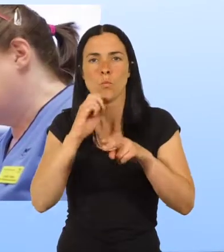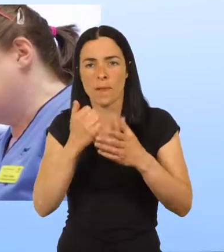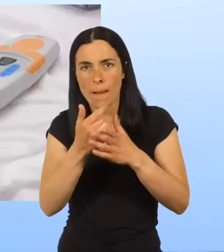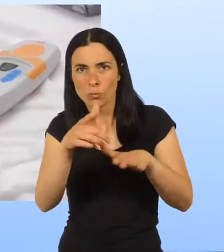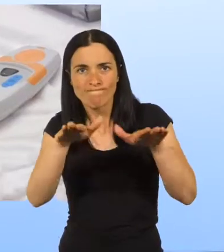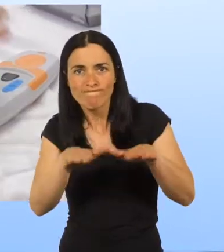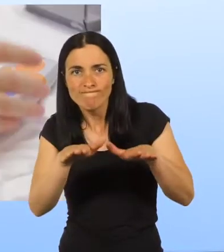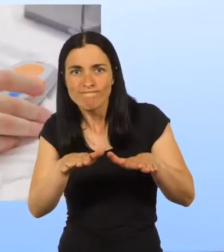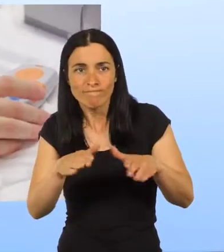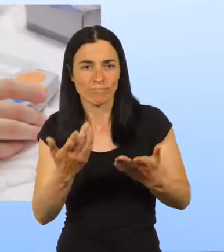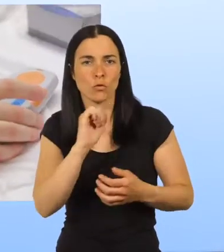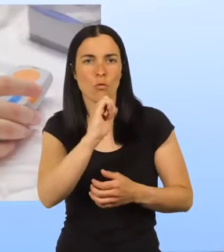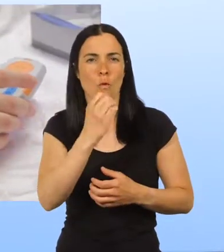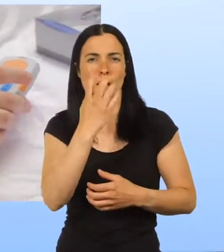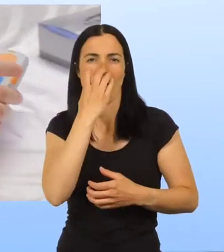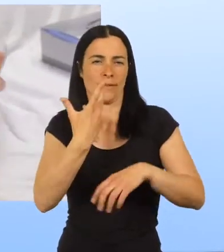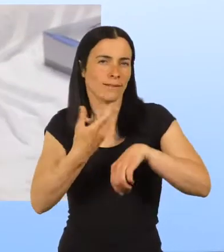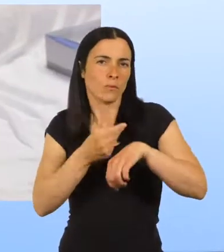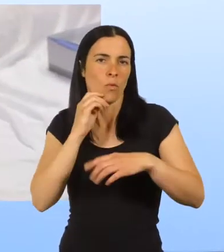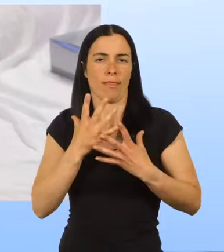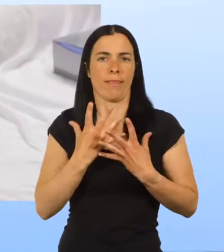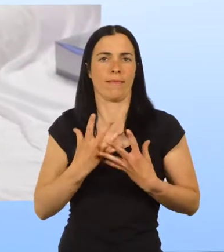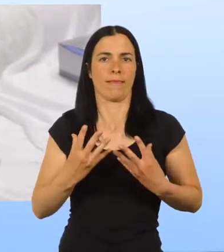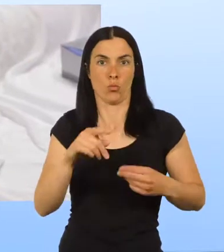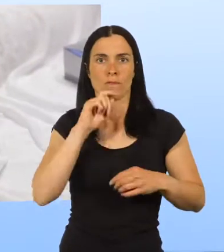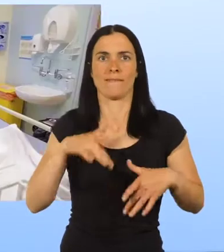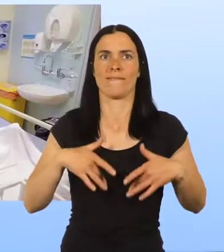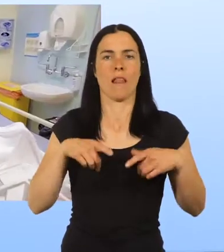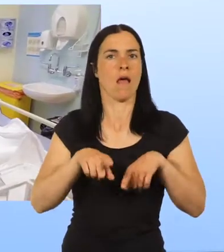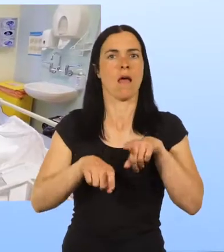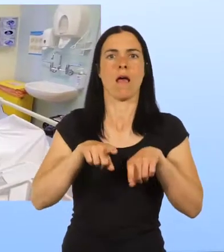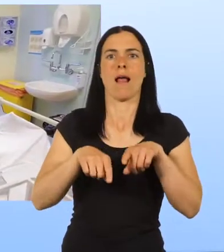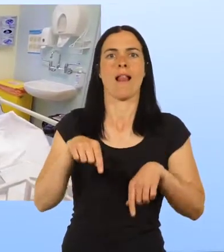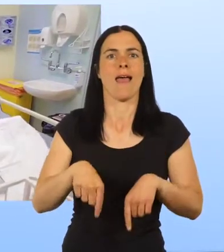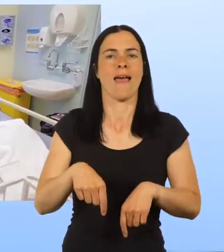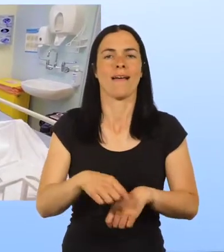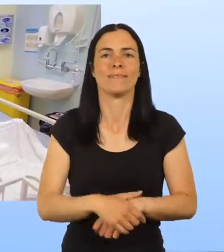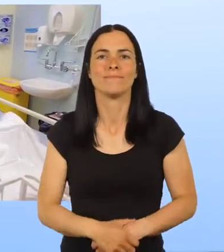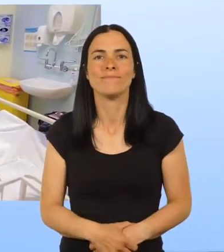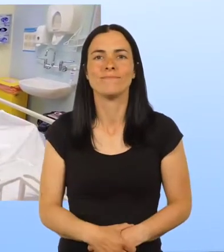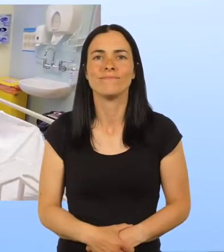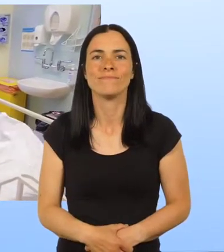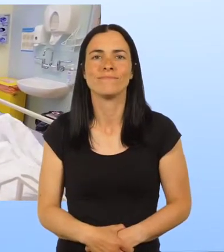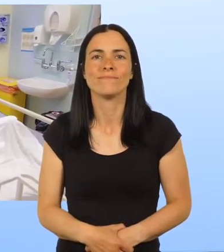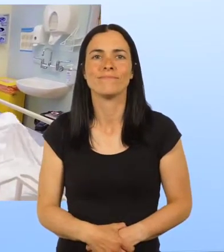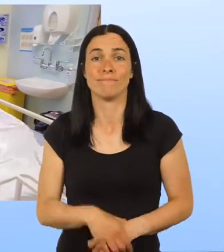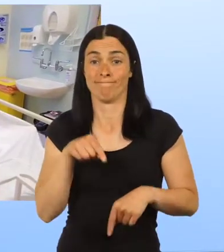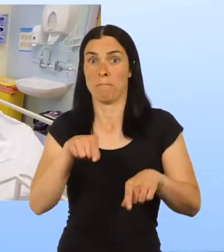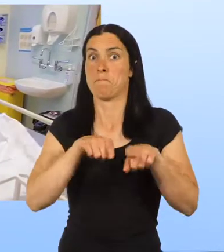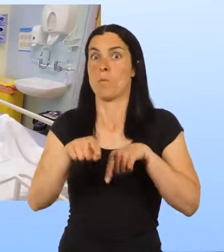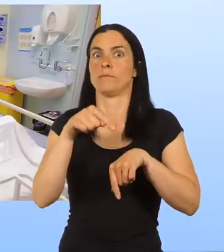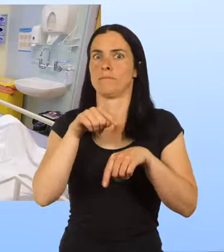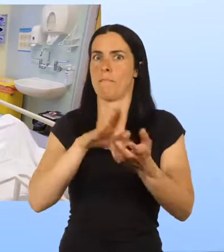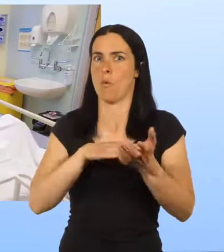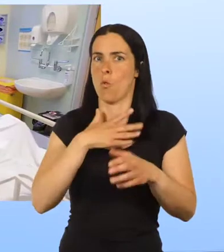ward, your midwife will help you settle in. As your anaesthetic wears off, you'll be able to start to move your legs. At